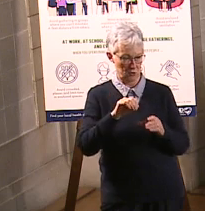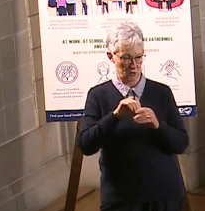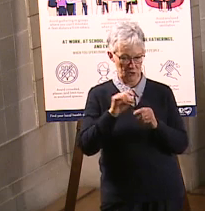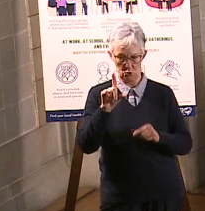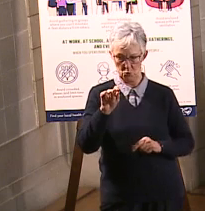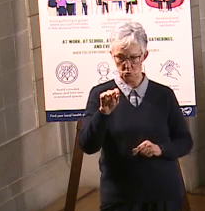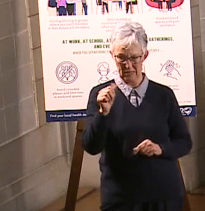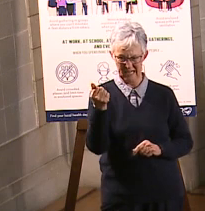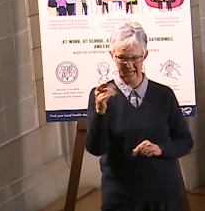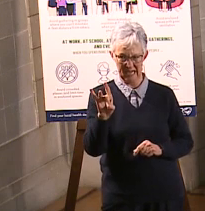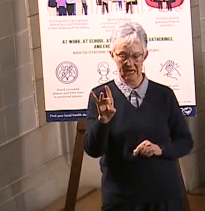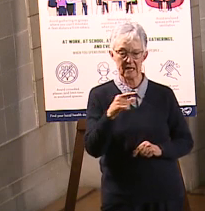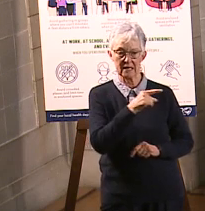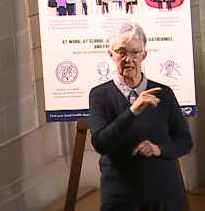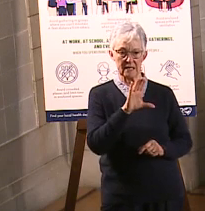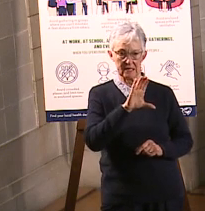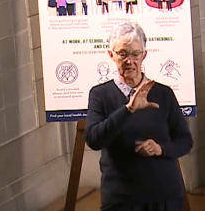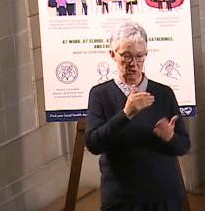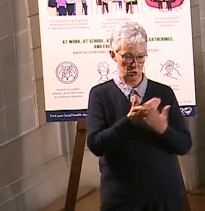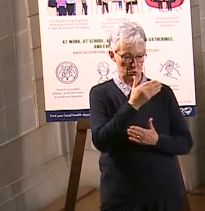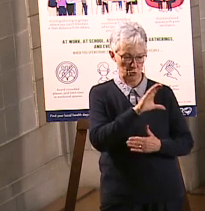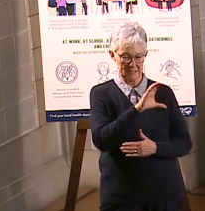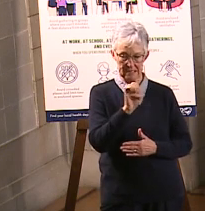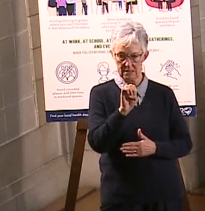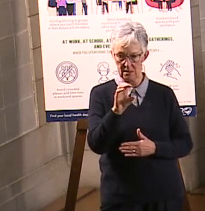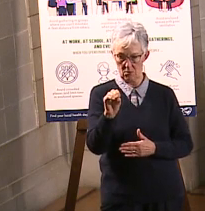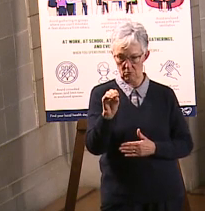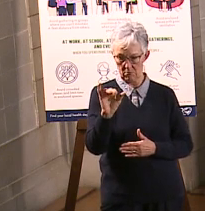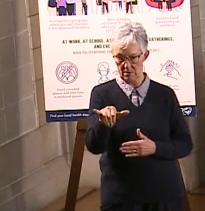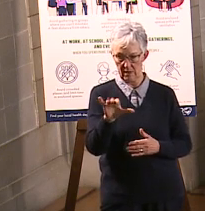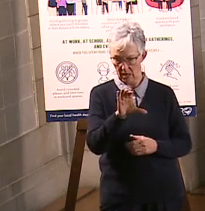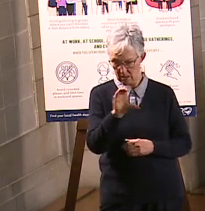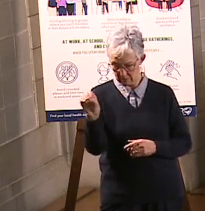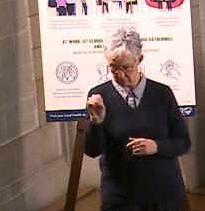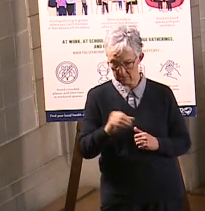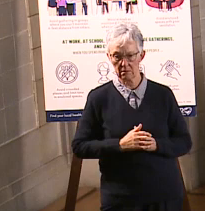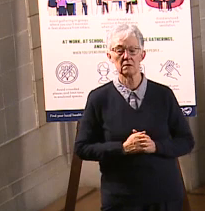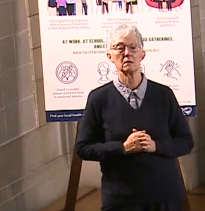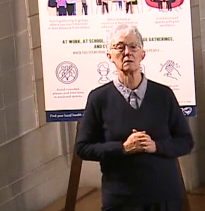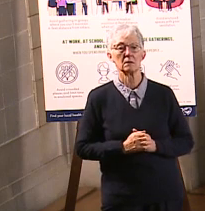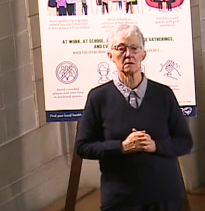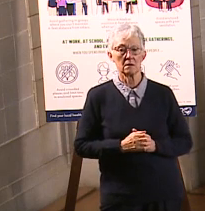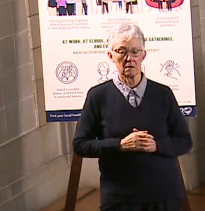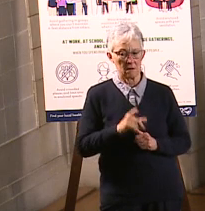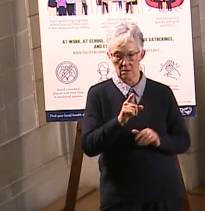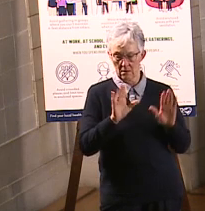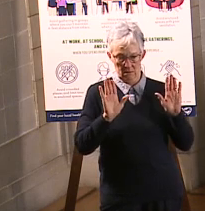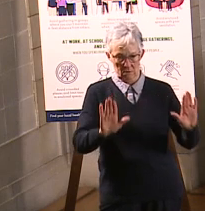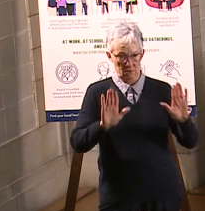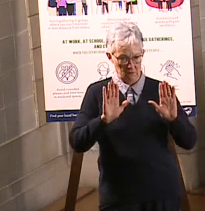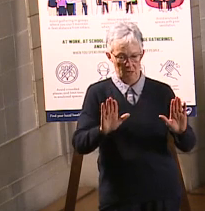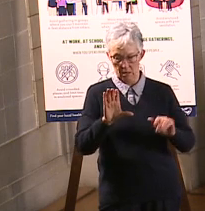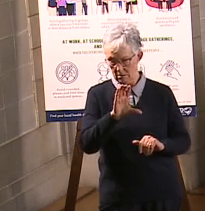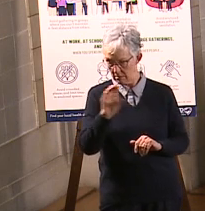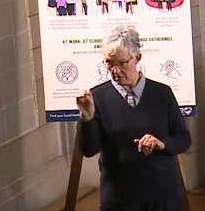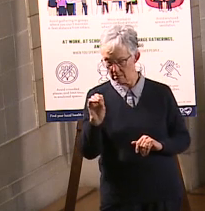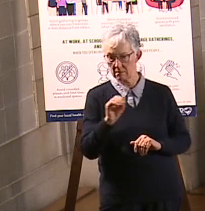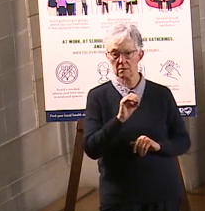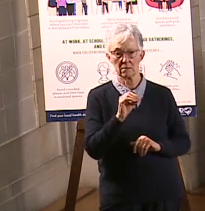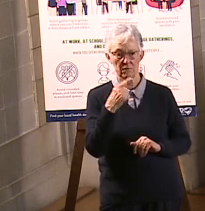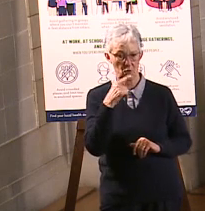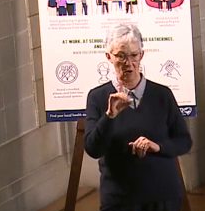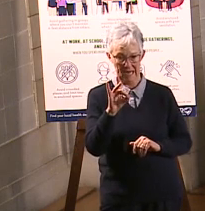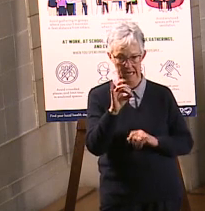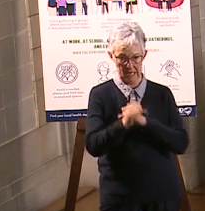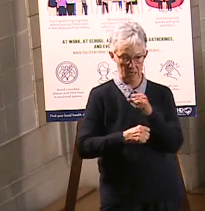new CEO of the combined entity, and this is just a great organization where for 8